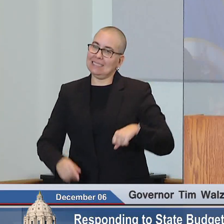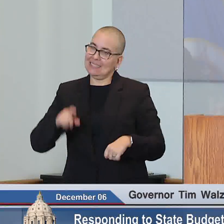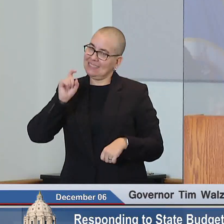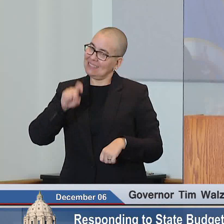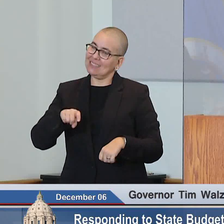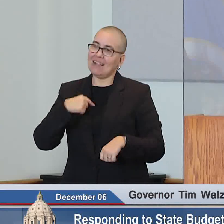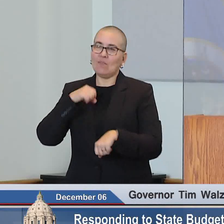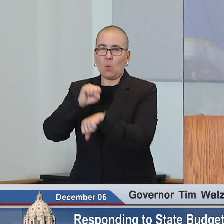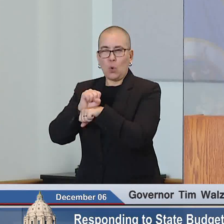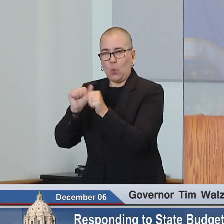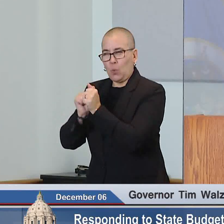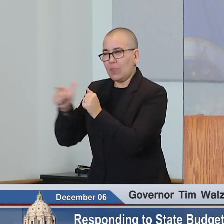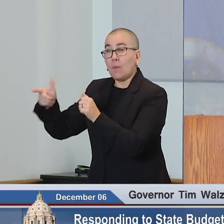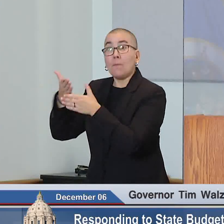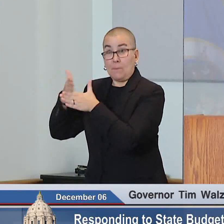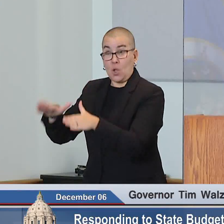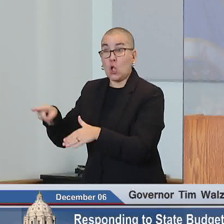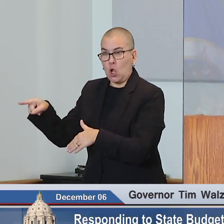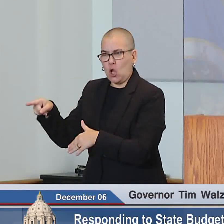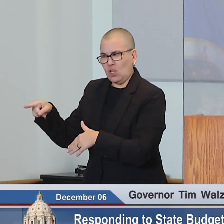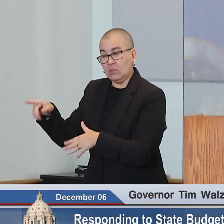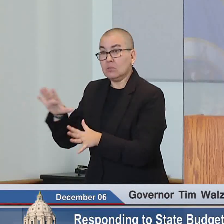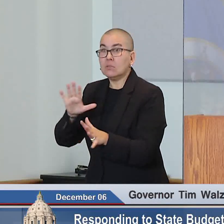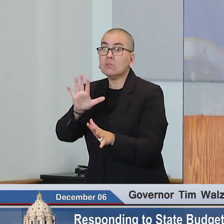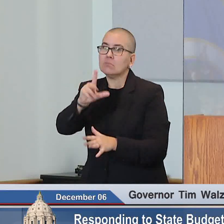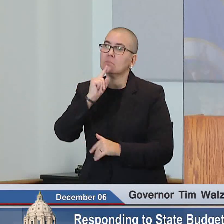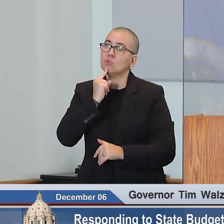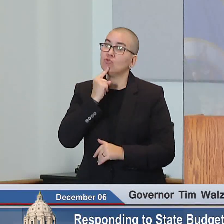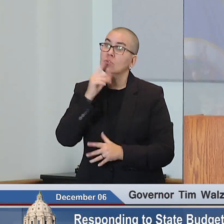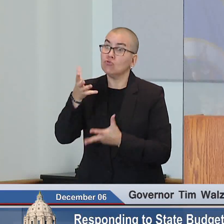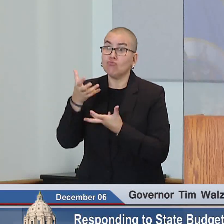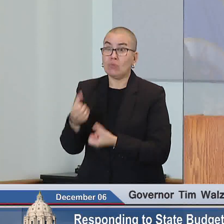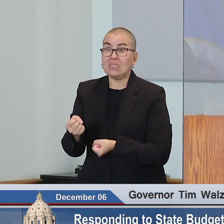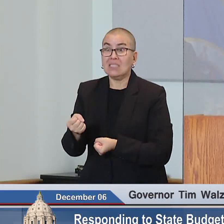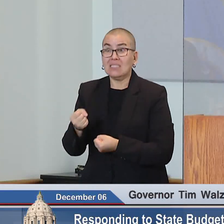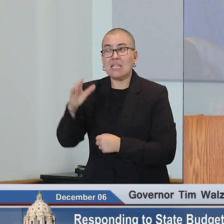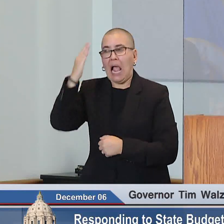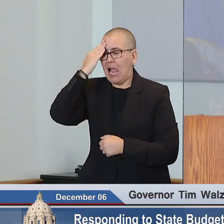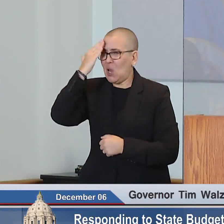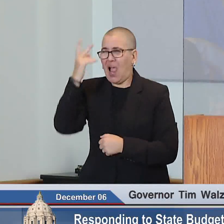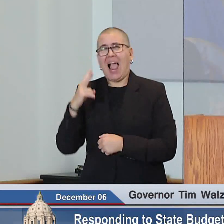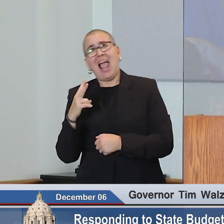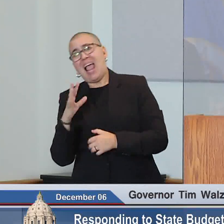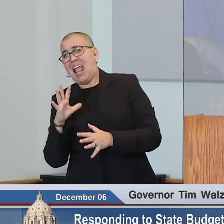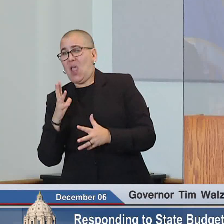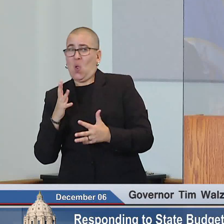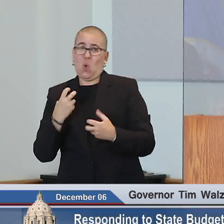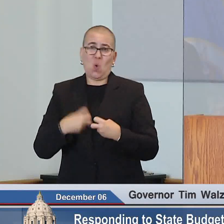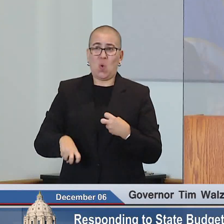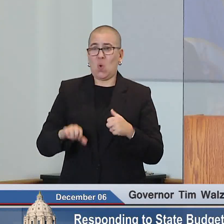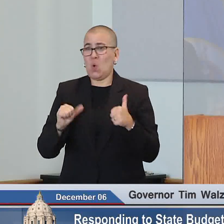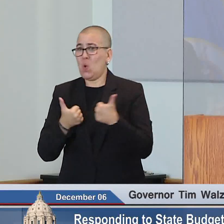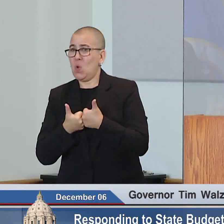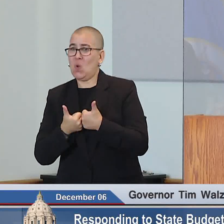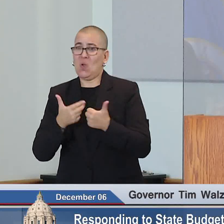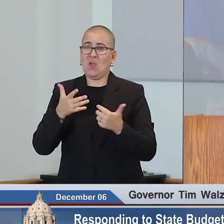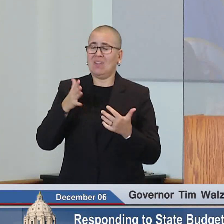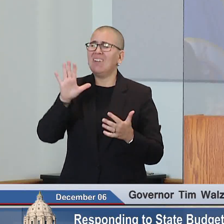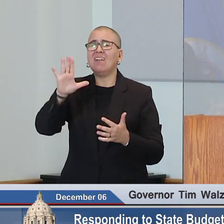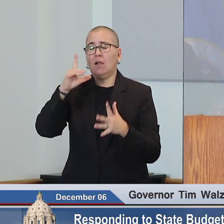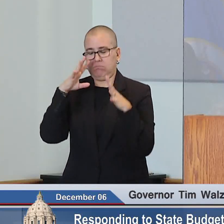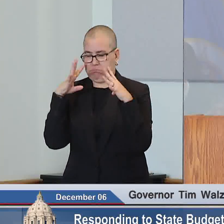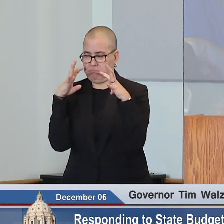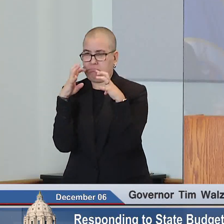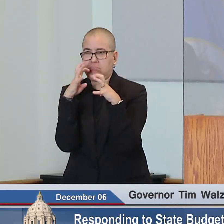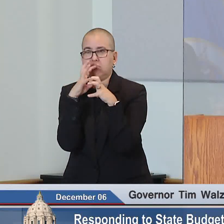I've always said I make it sense. And trust me, I'm not naive in this. It's hard to do. But I don't think we can pass surpluses, because it's frustrating to the